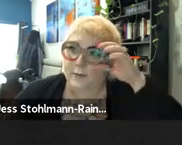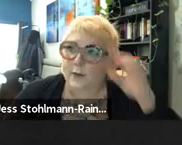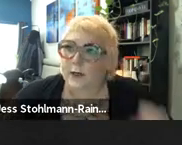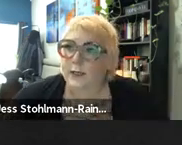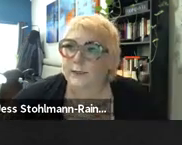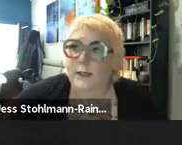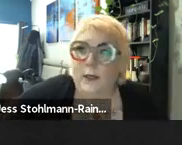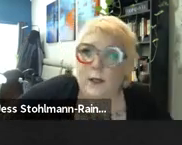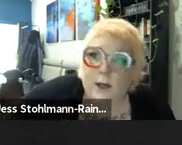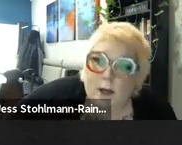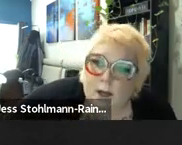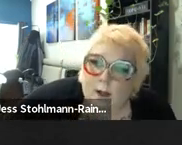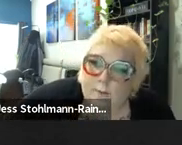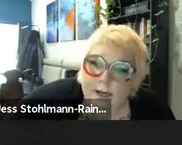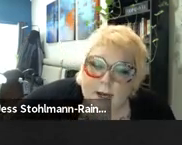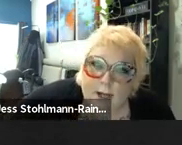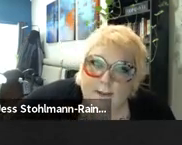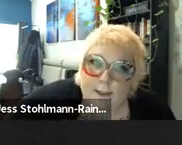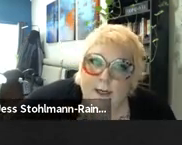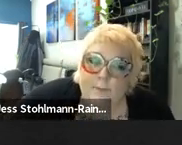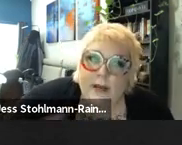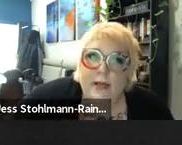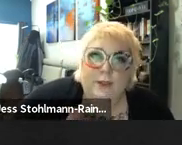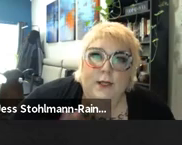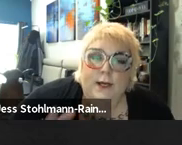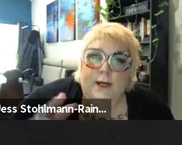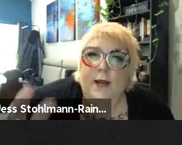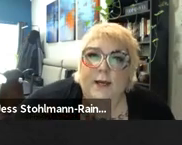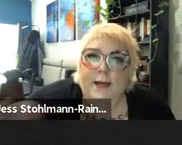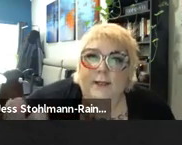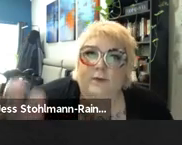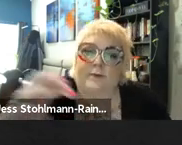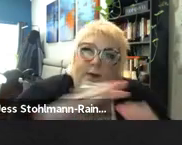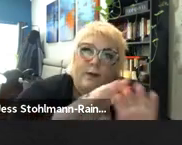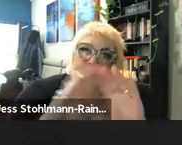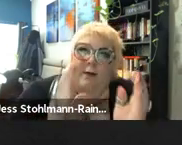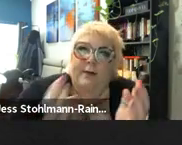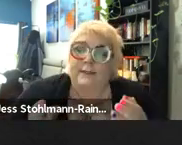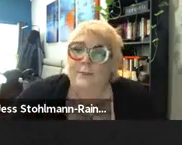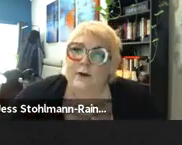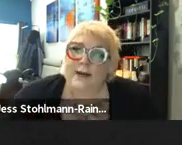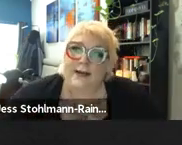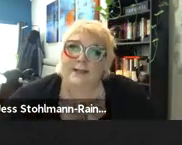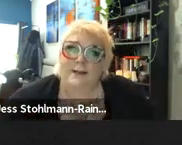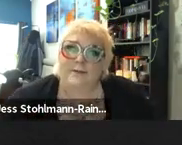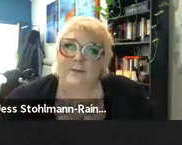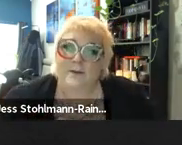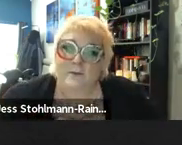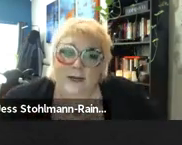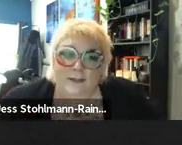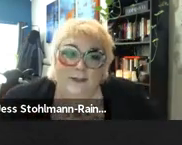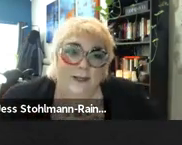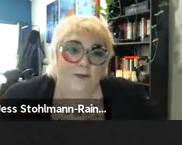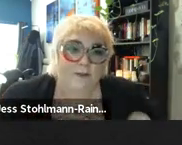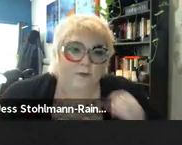in your communities um because making sure that a 988 is sort of a separated issue from